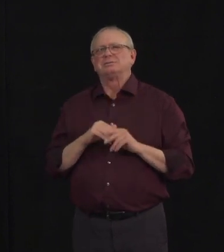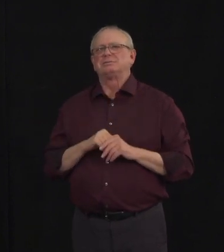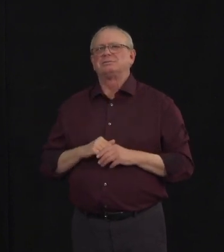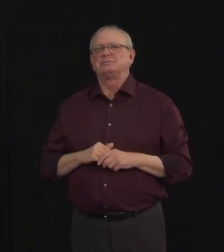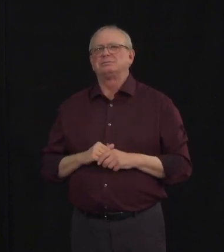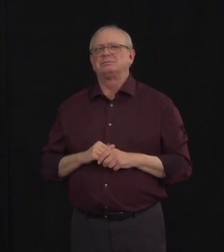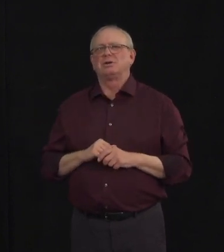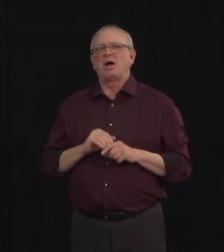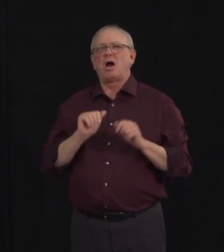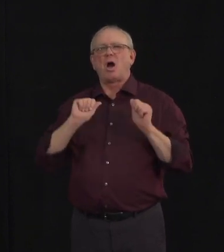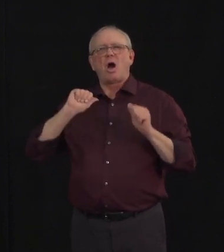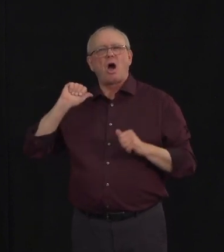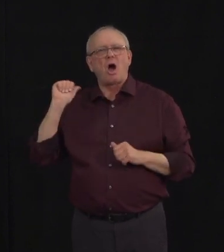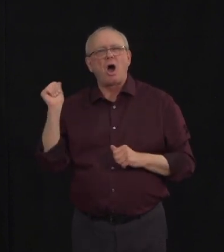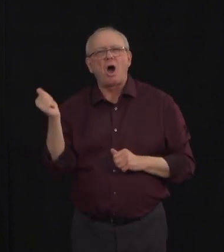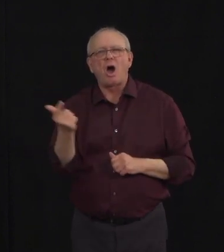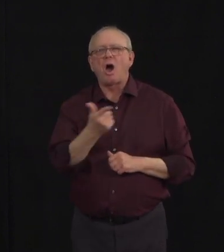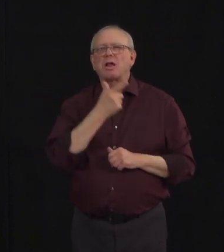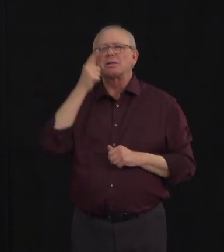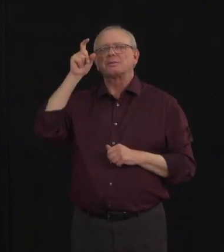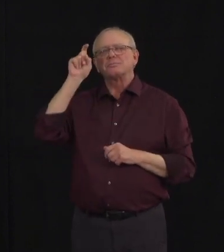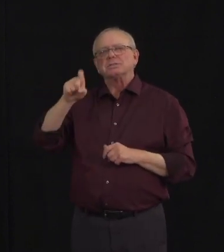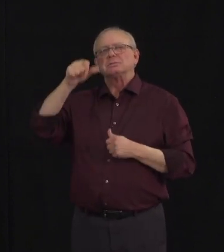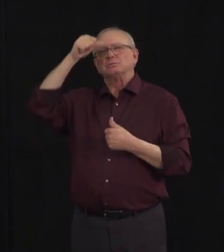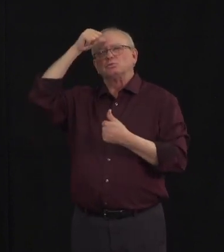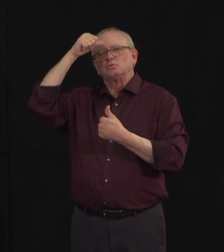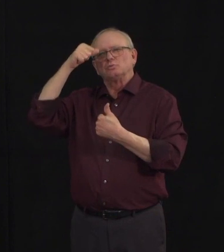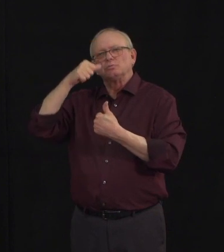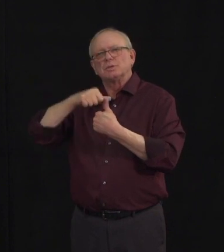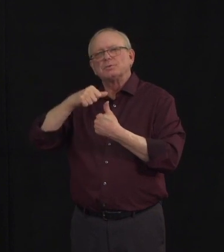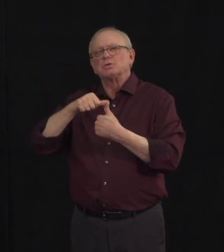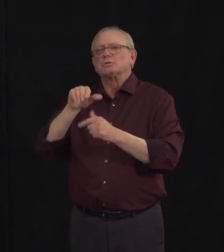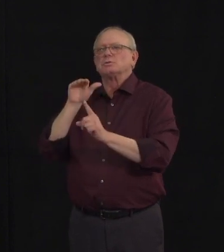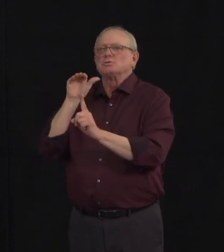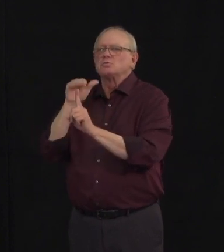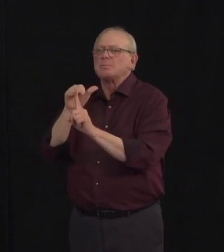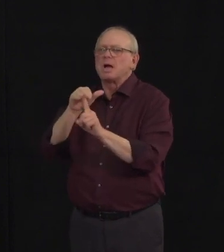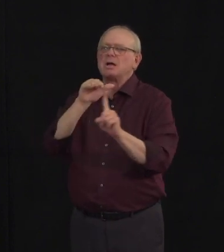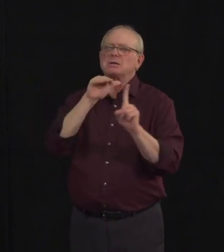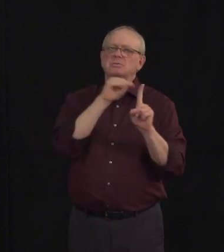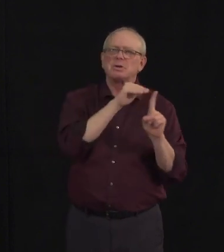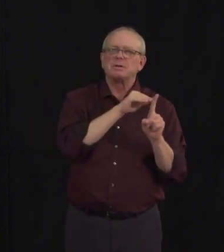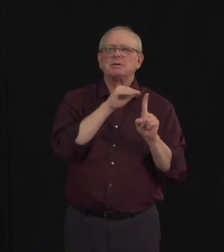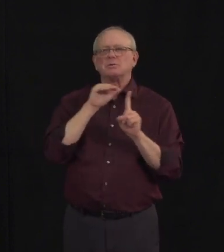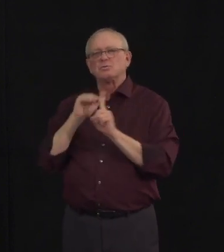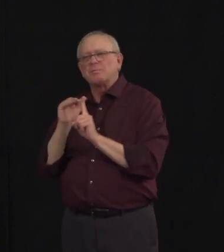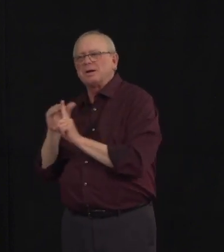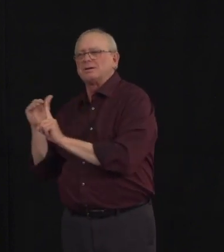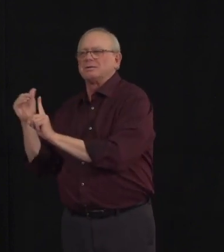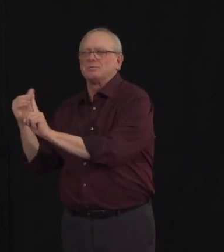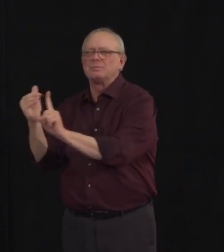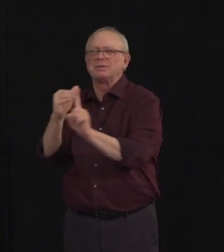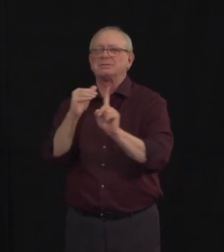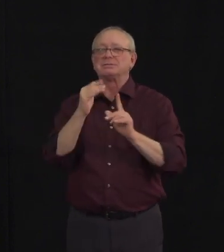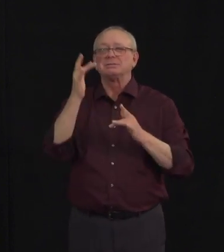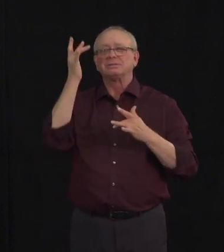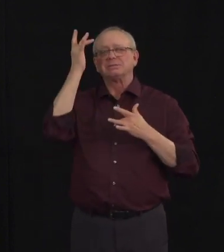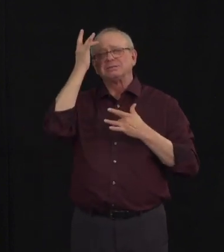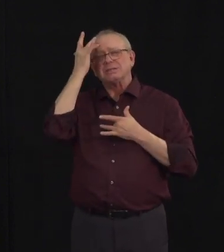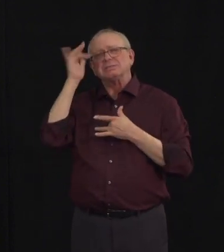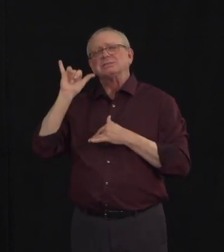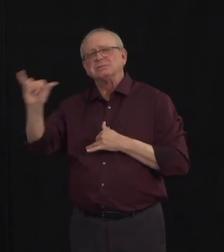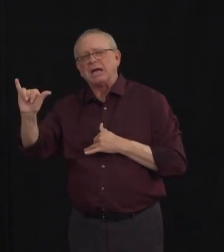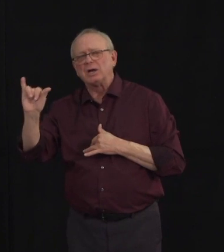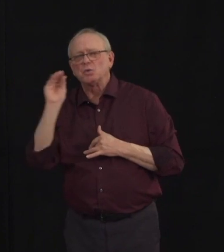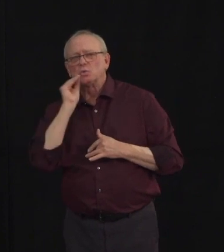for all of us to remember to reinforce the social norms with each other, that if we're sick, we should not go out. It is not expected